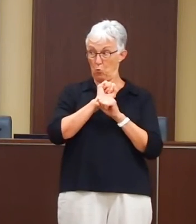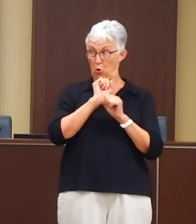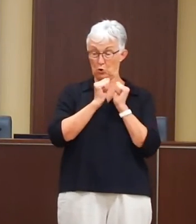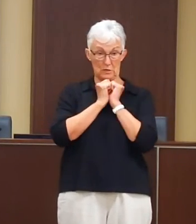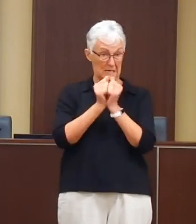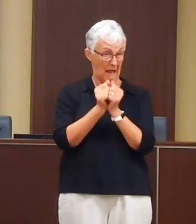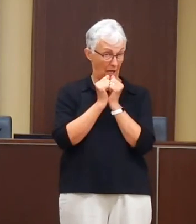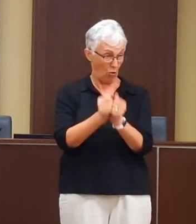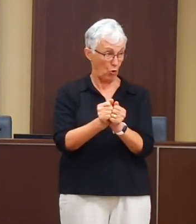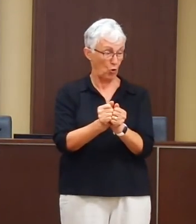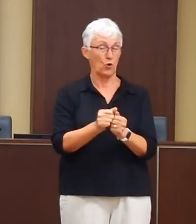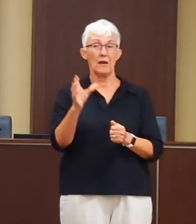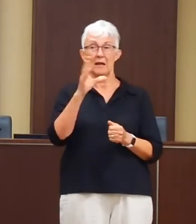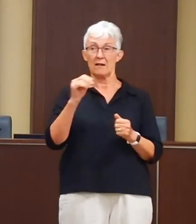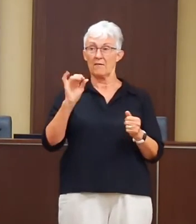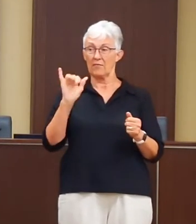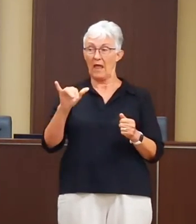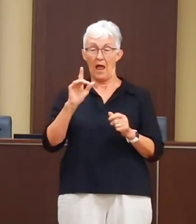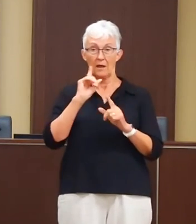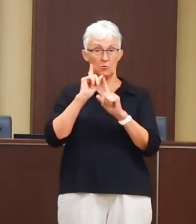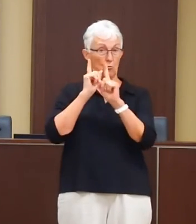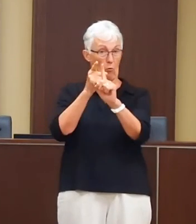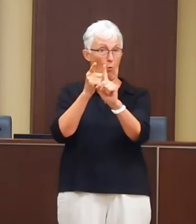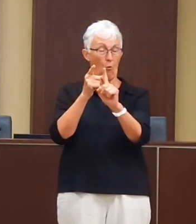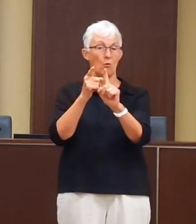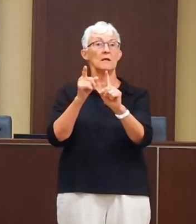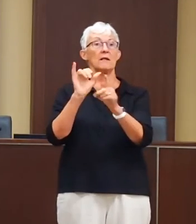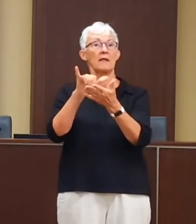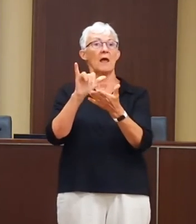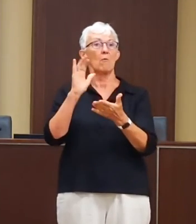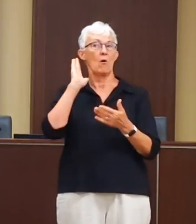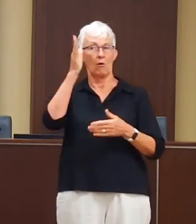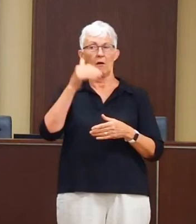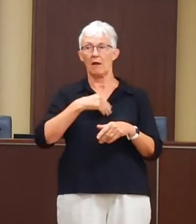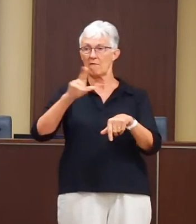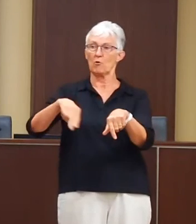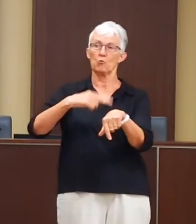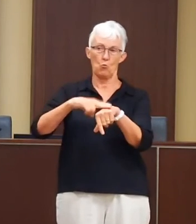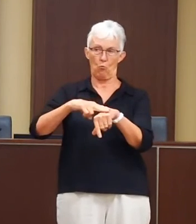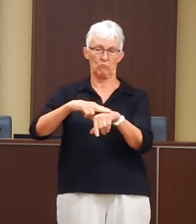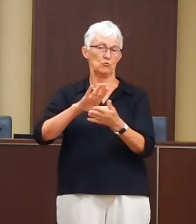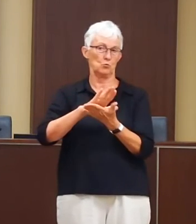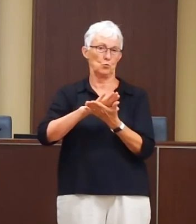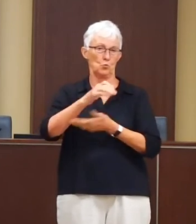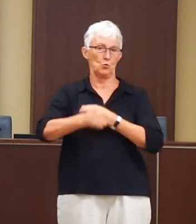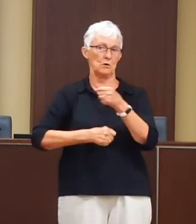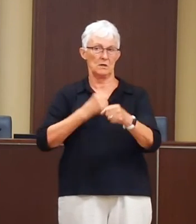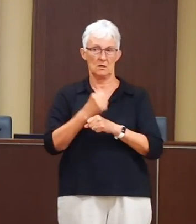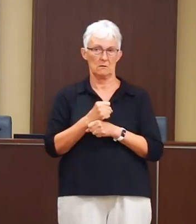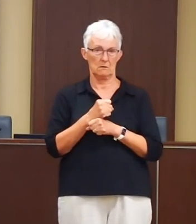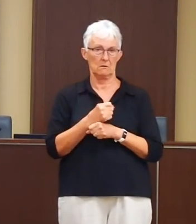to get back to some semblance of normalcy, and that we're going to do whatever it takes